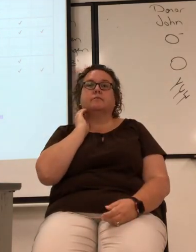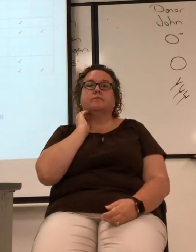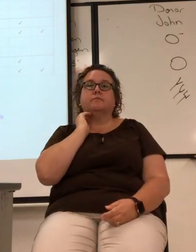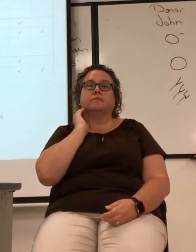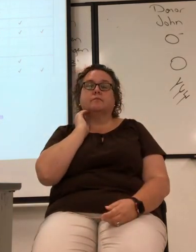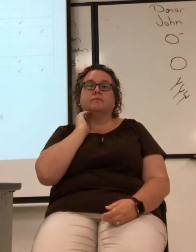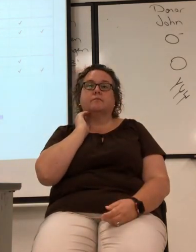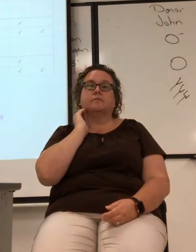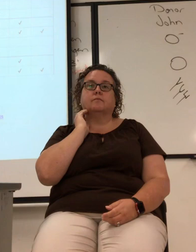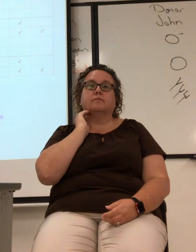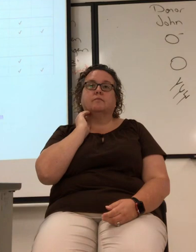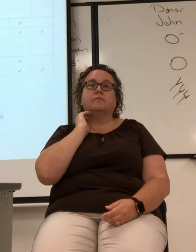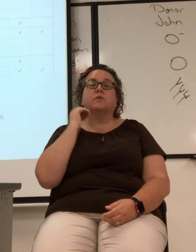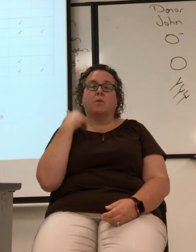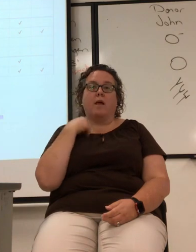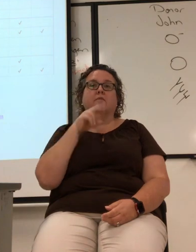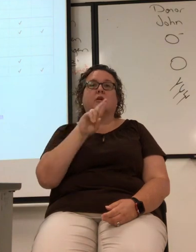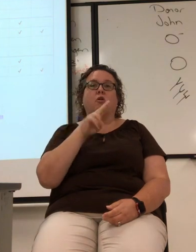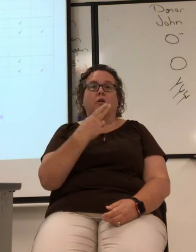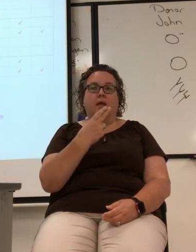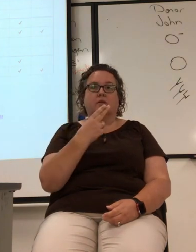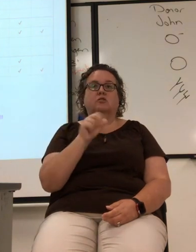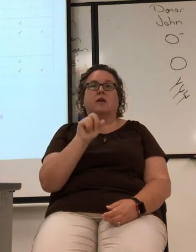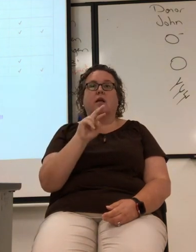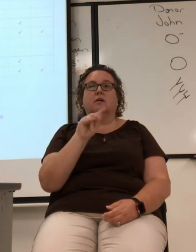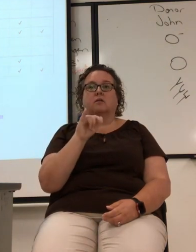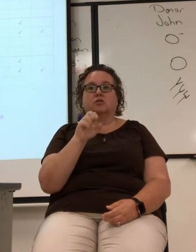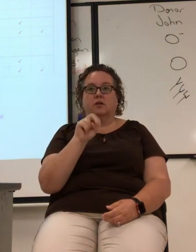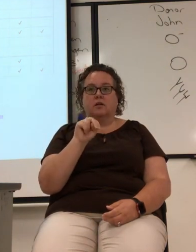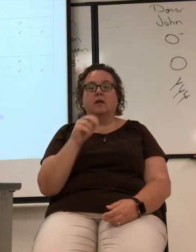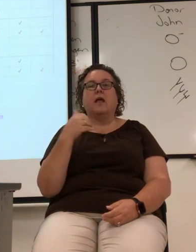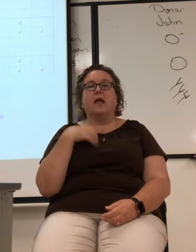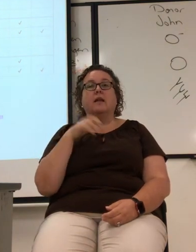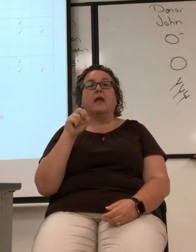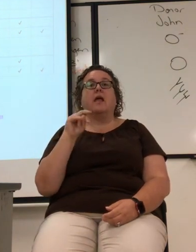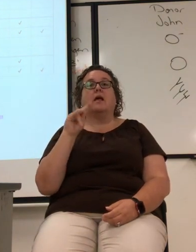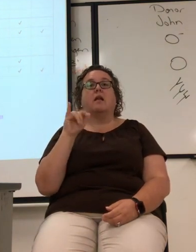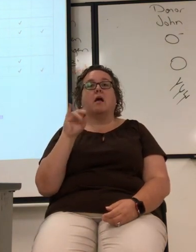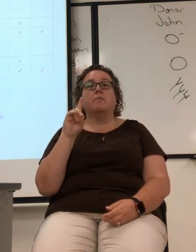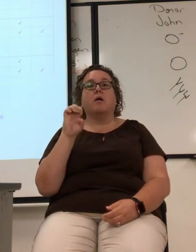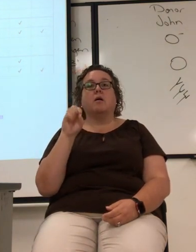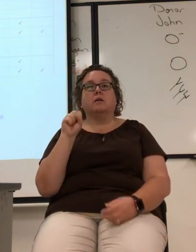you have the RH antigen, and you have antibodies against